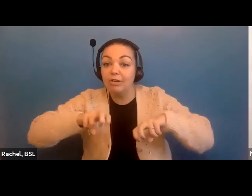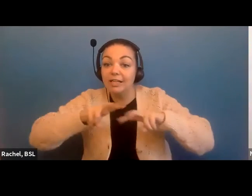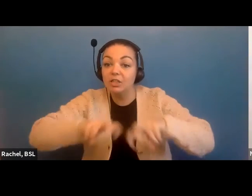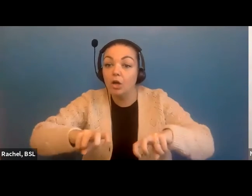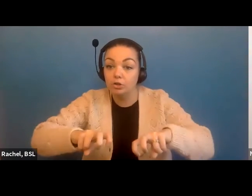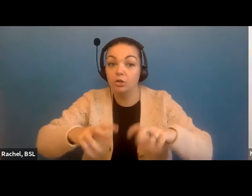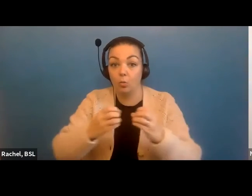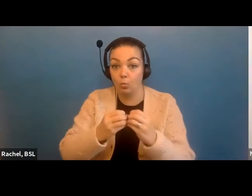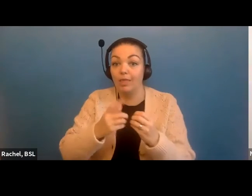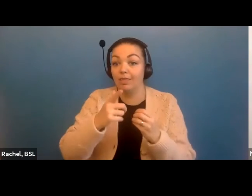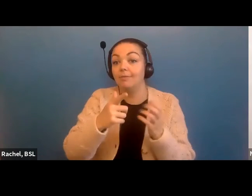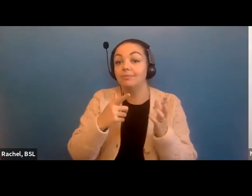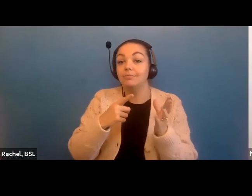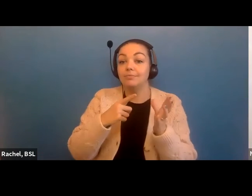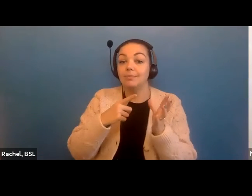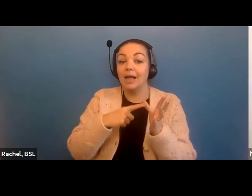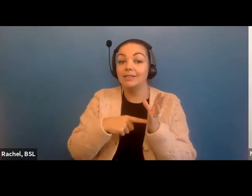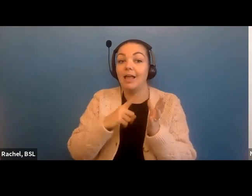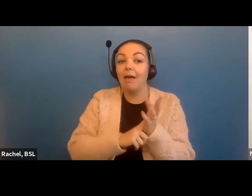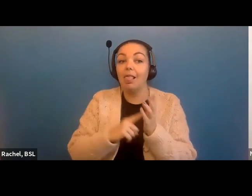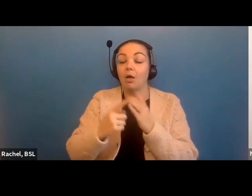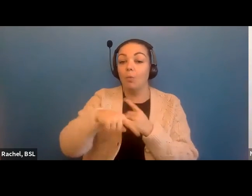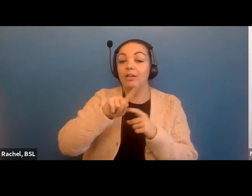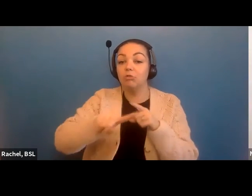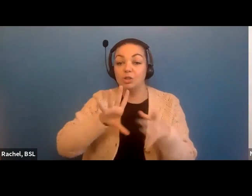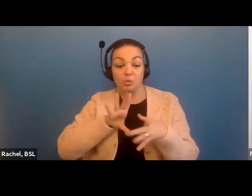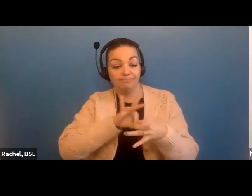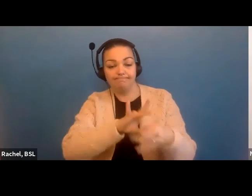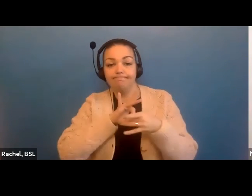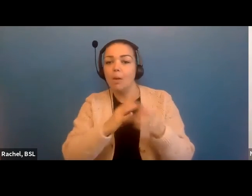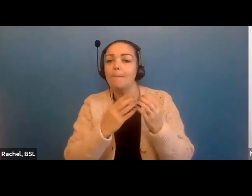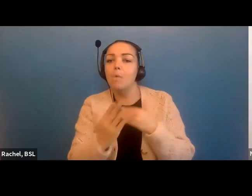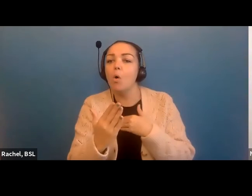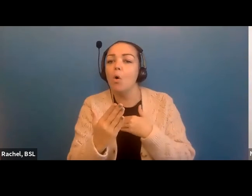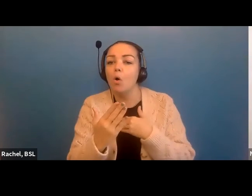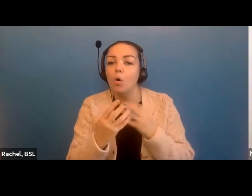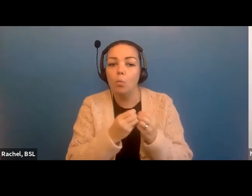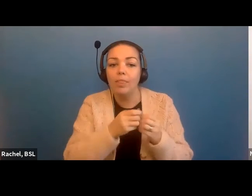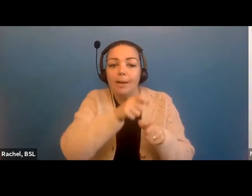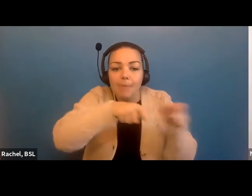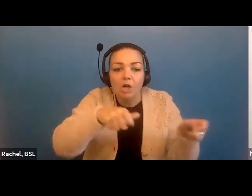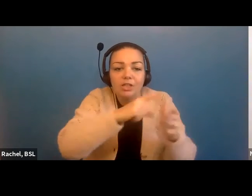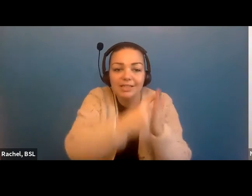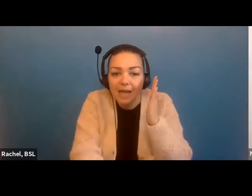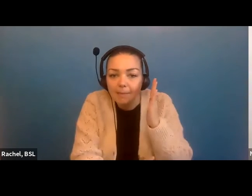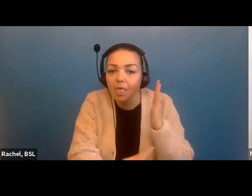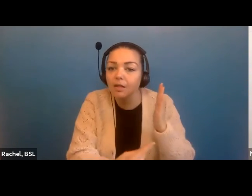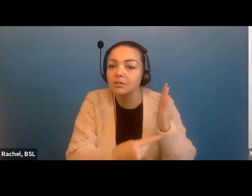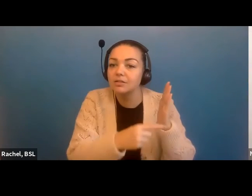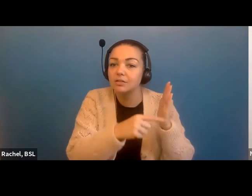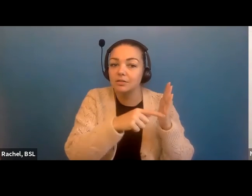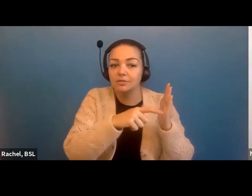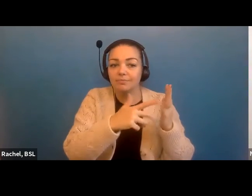SLARC, we try to engage more with the persons with disabilities and then the elderly to build the